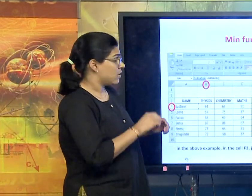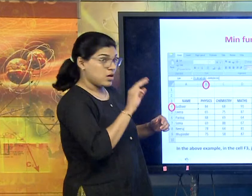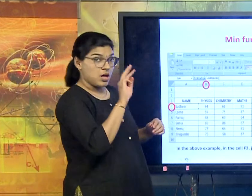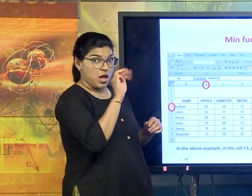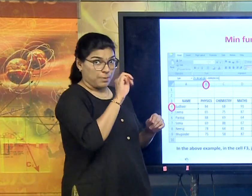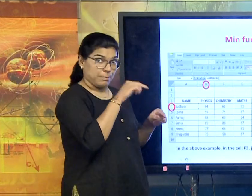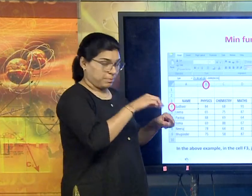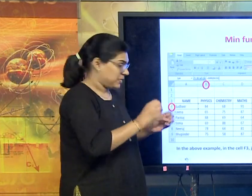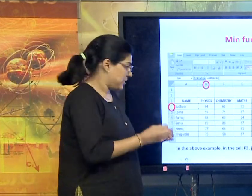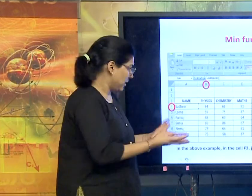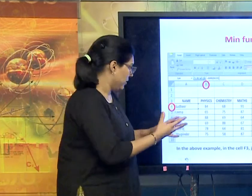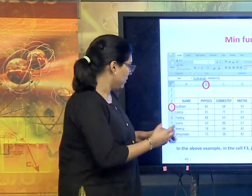So